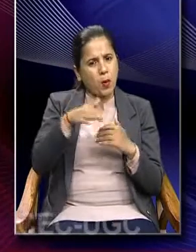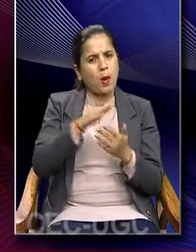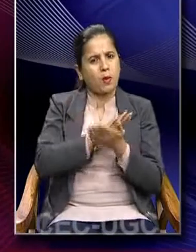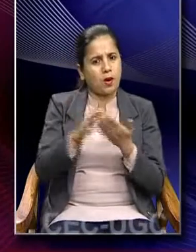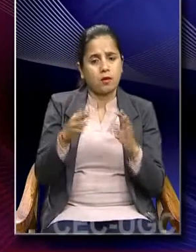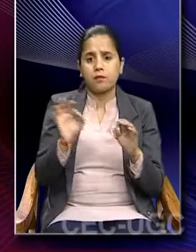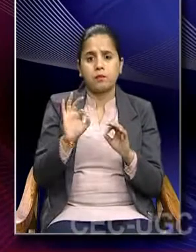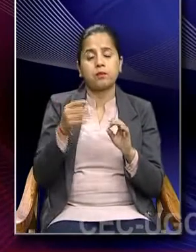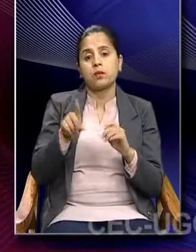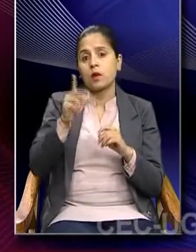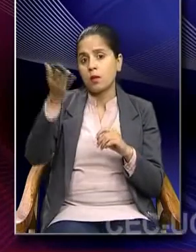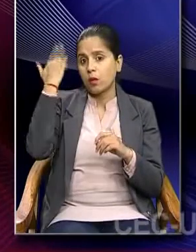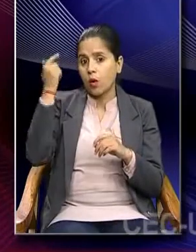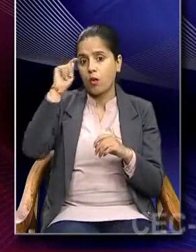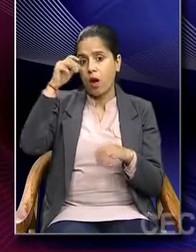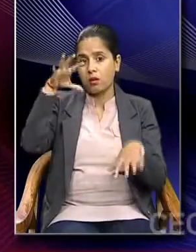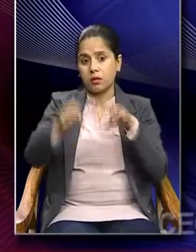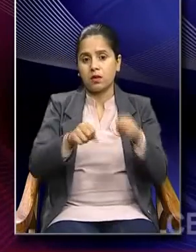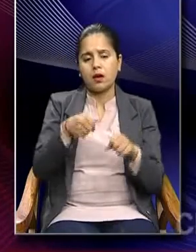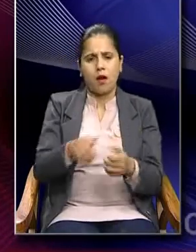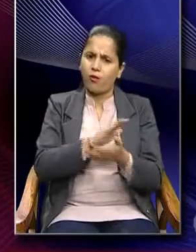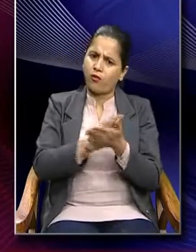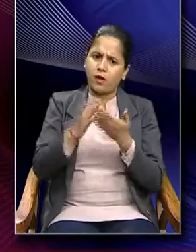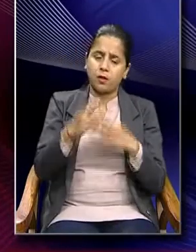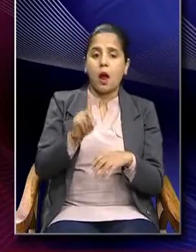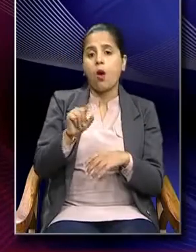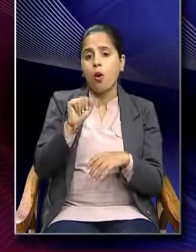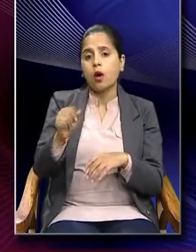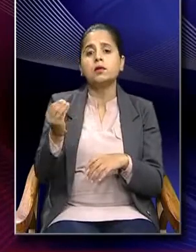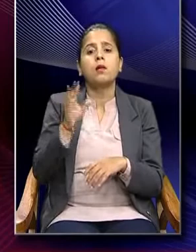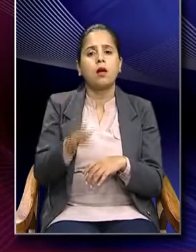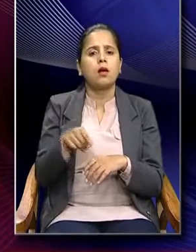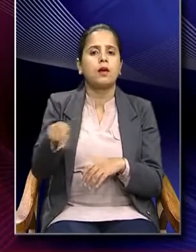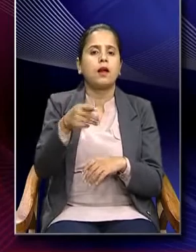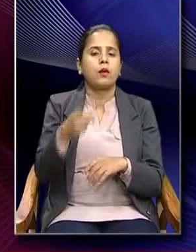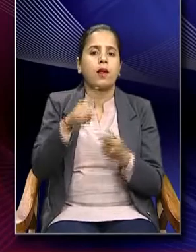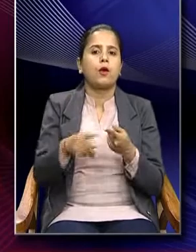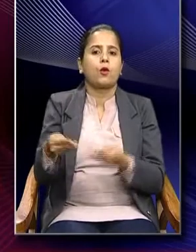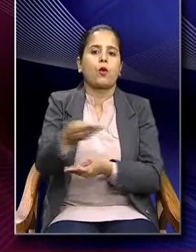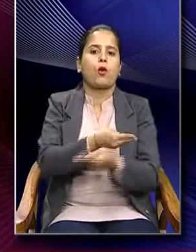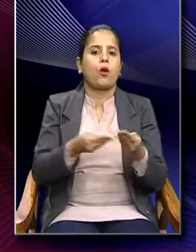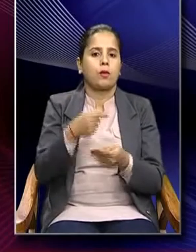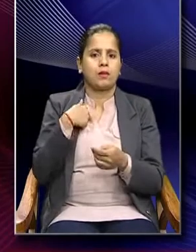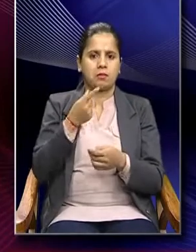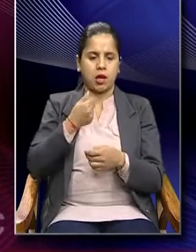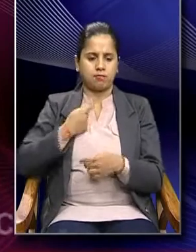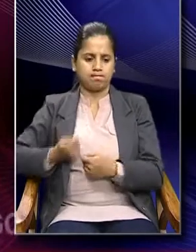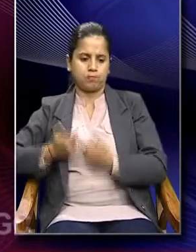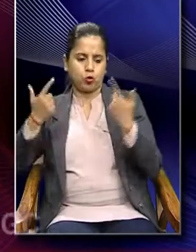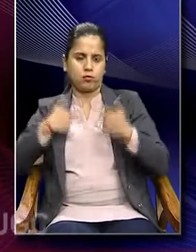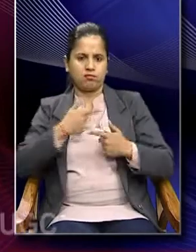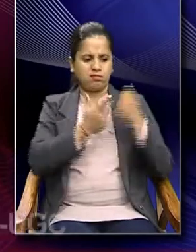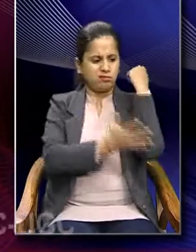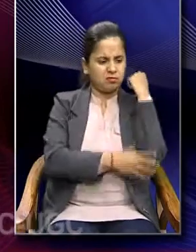phase of colonialism has ended in a way. So now there is a phase of economic colonialism where you try to